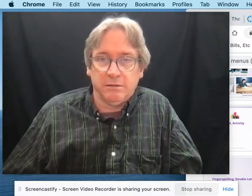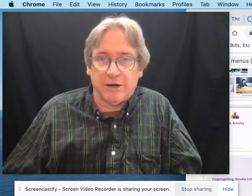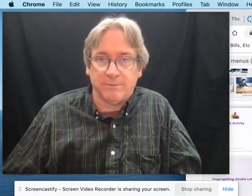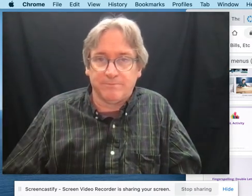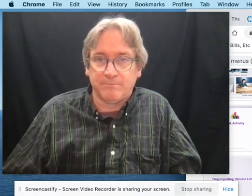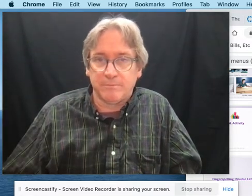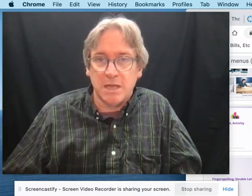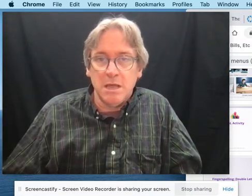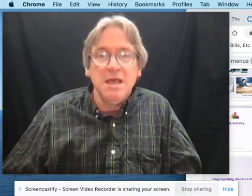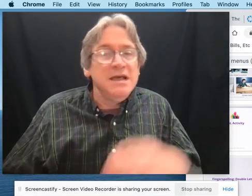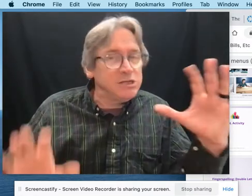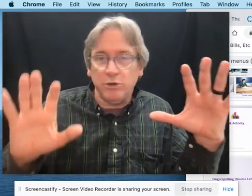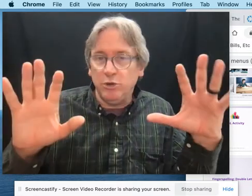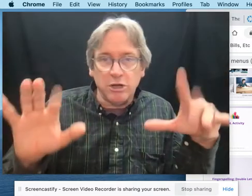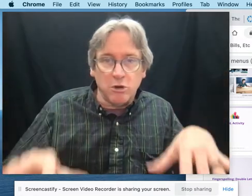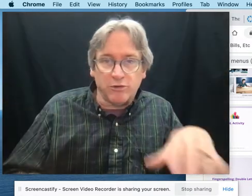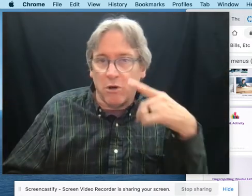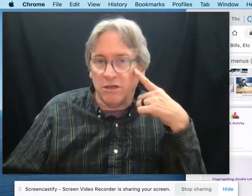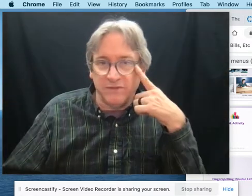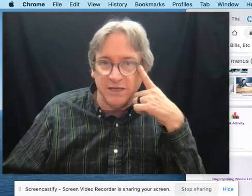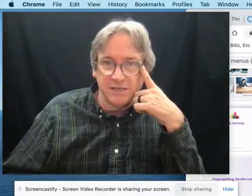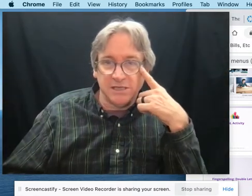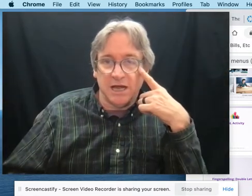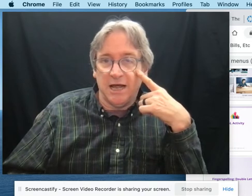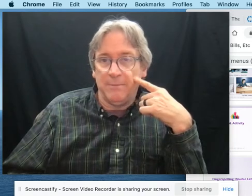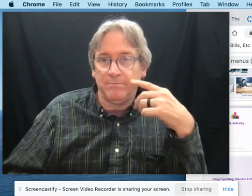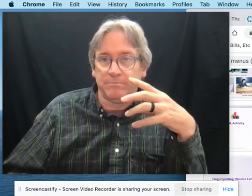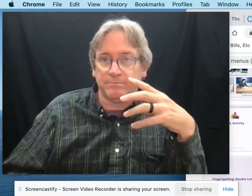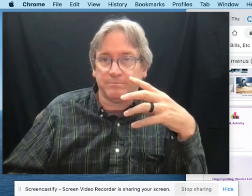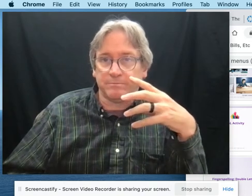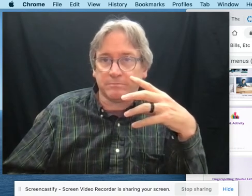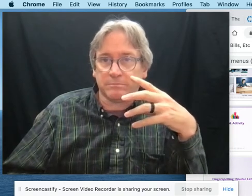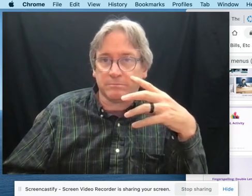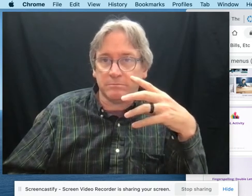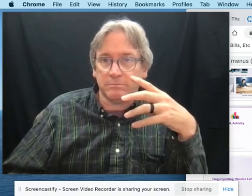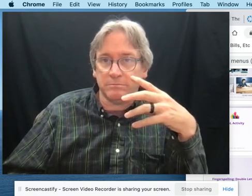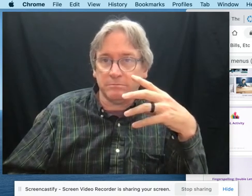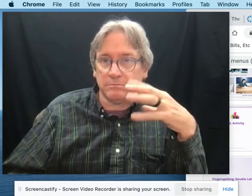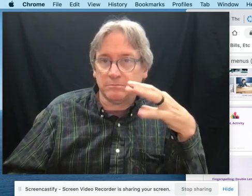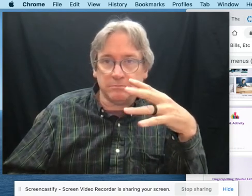the letter. So you can go through all of these.